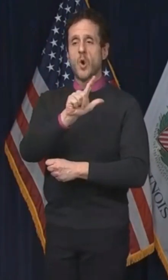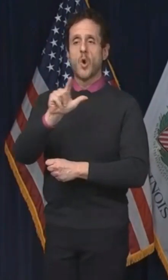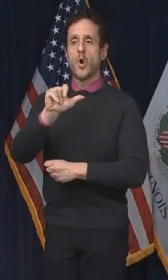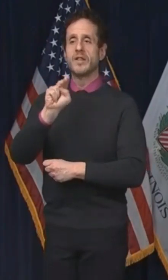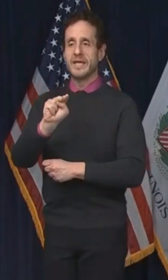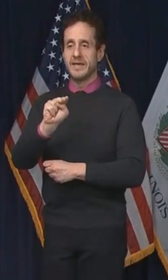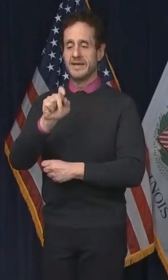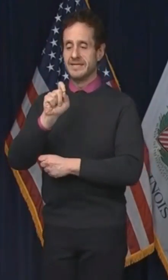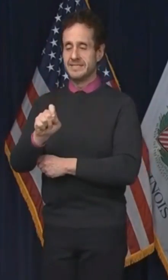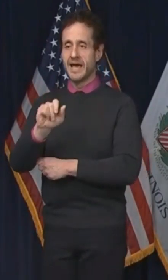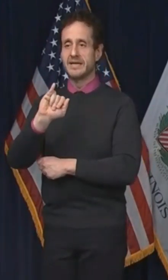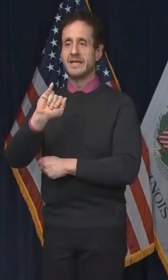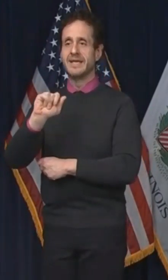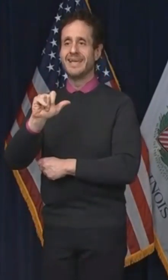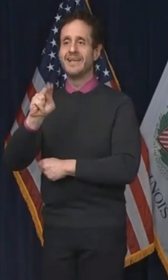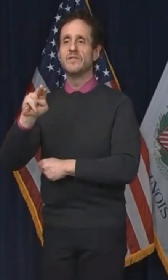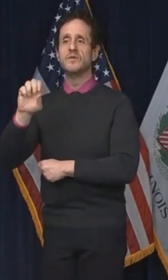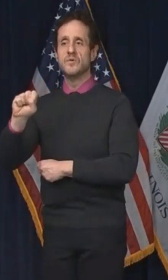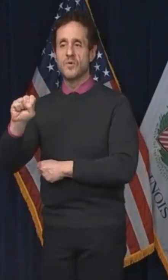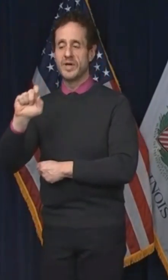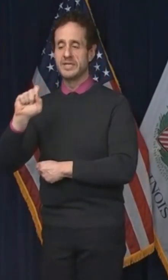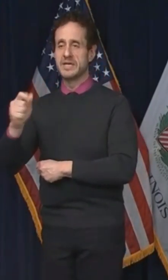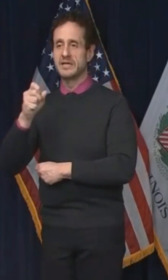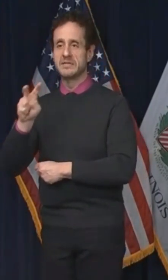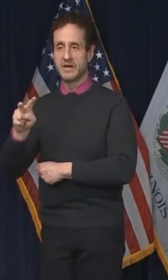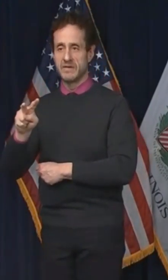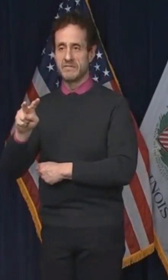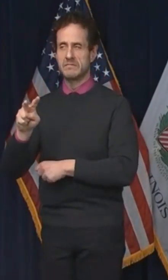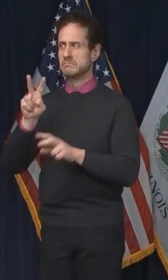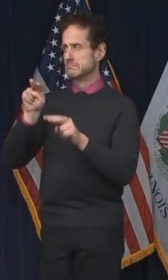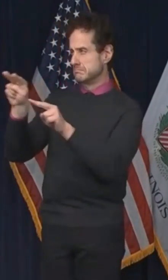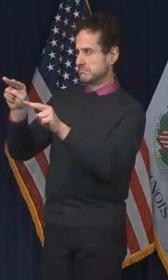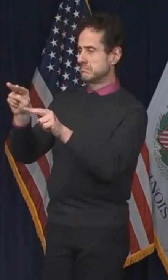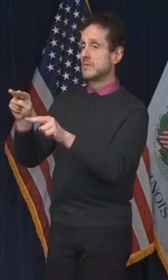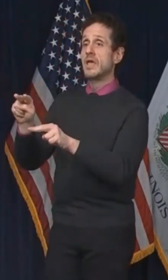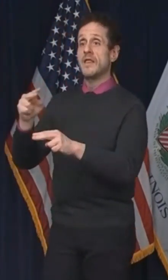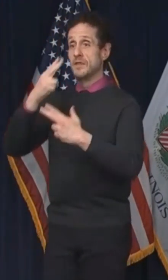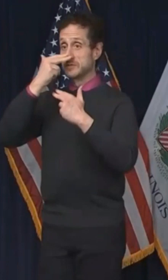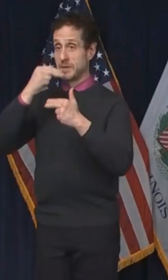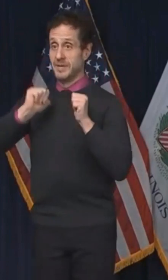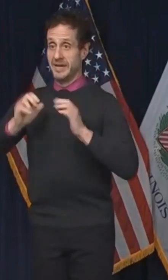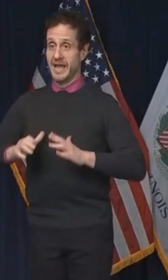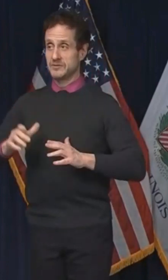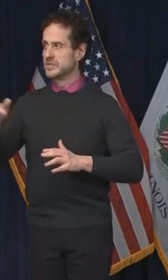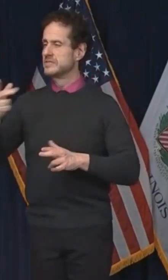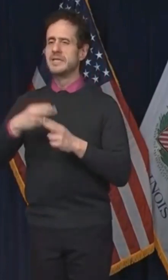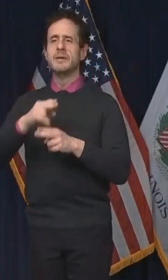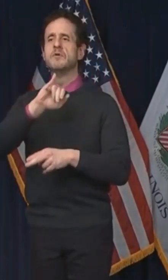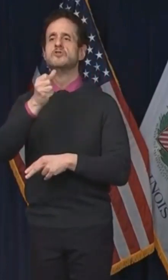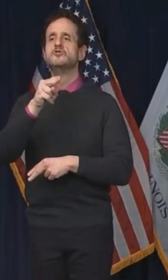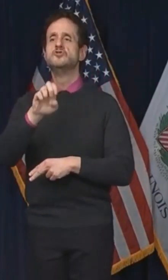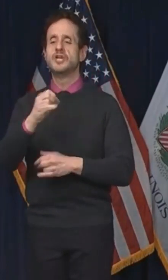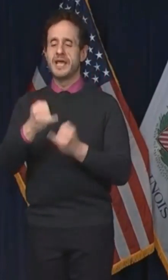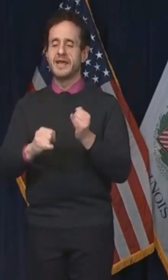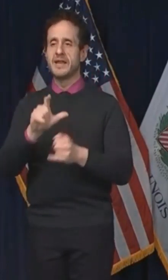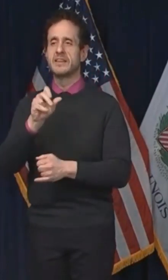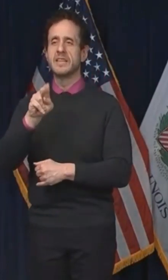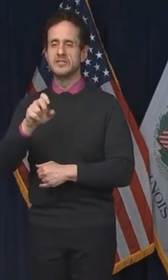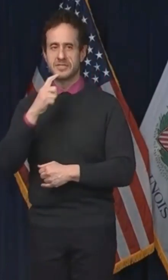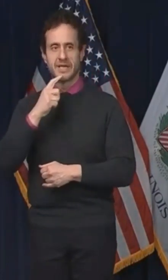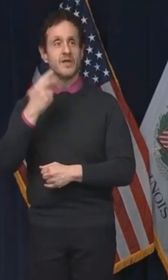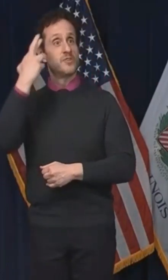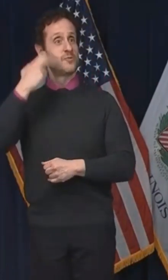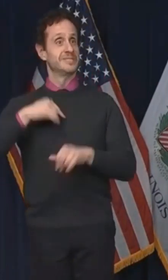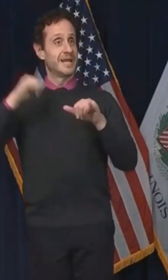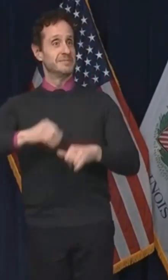allin.illinois.gov and take a look around. See comedic actress Jane Lynch telling you why she's staying home, and hear from Veep